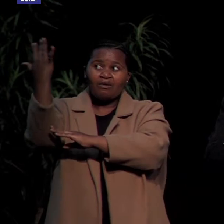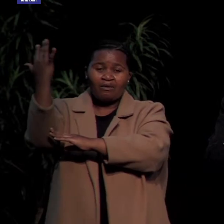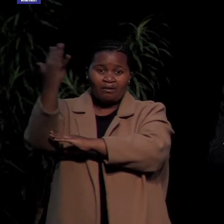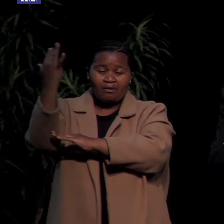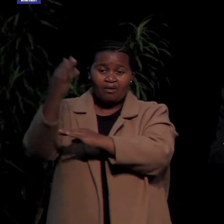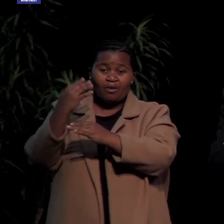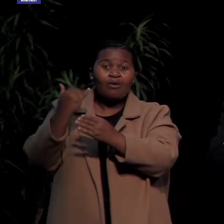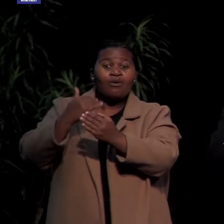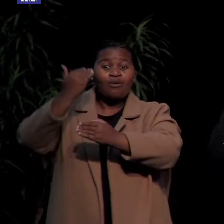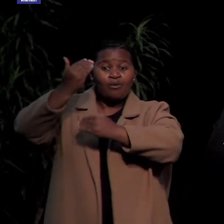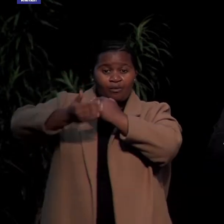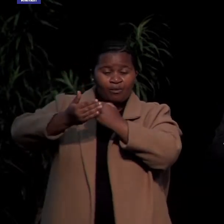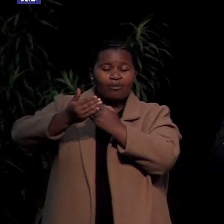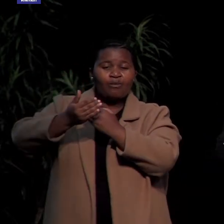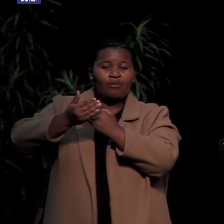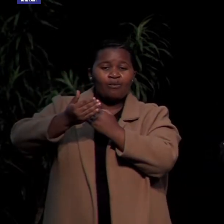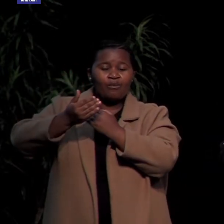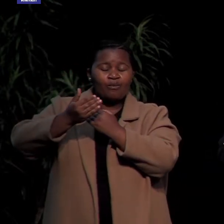Committee meeting